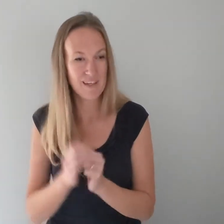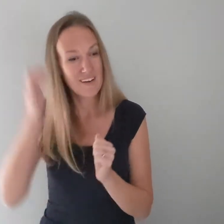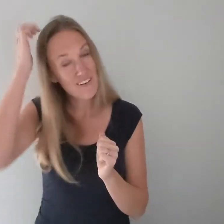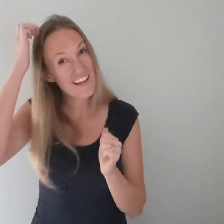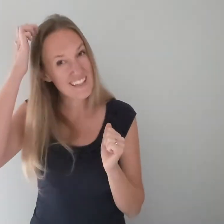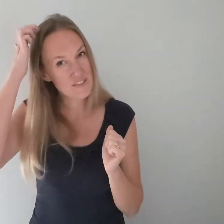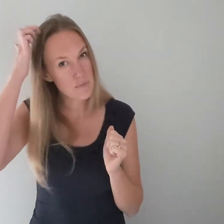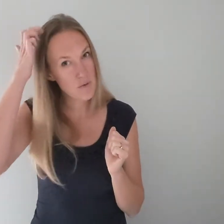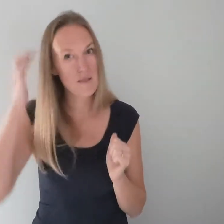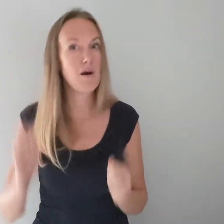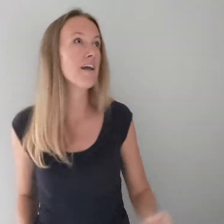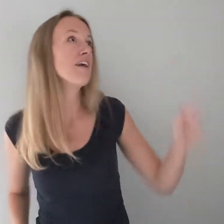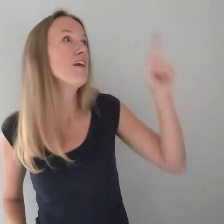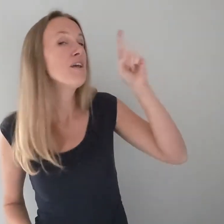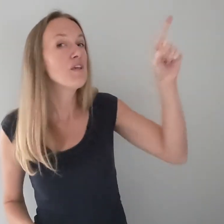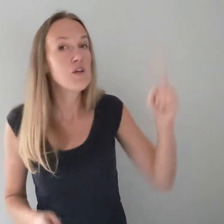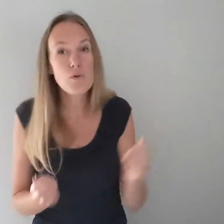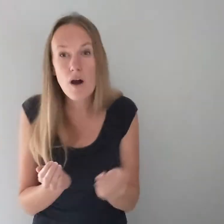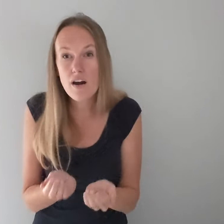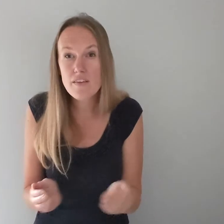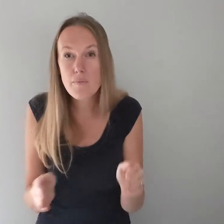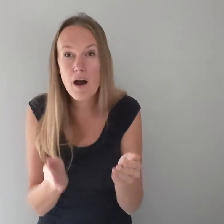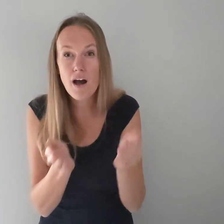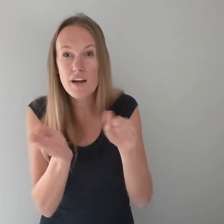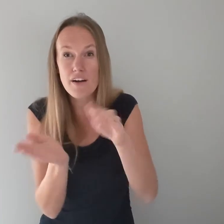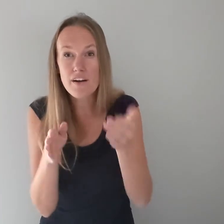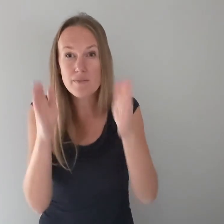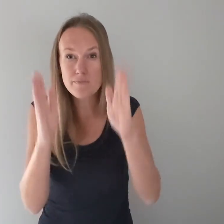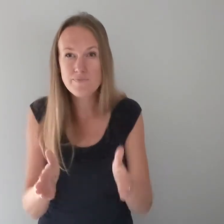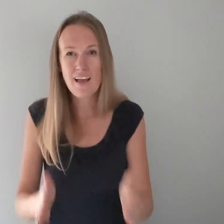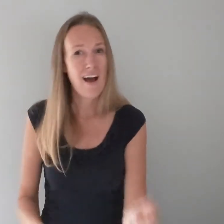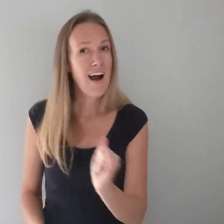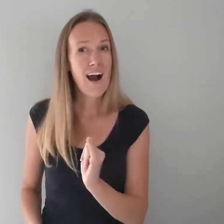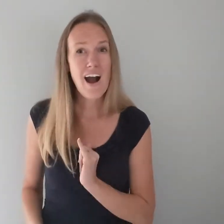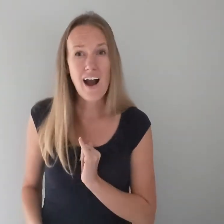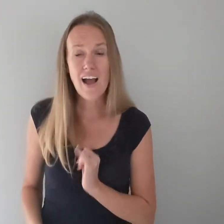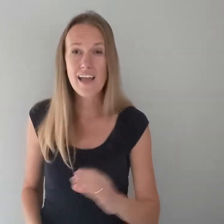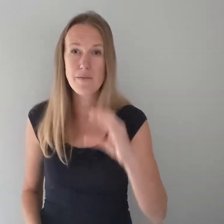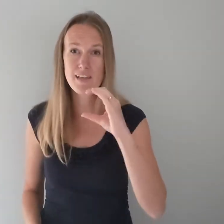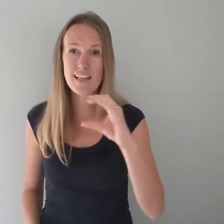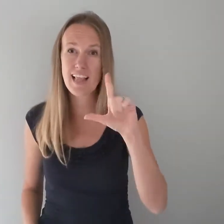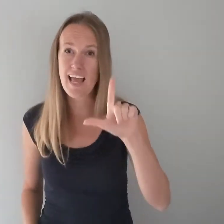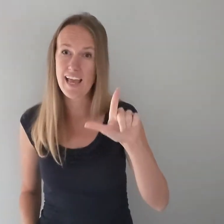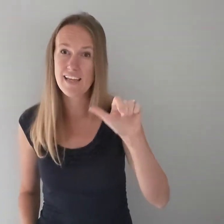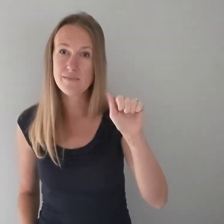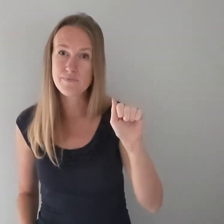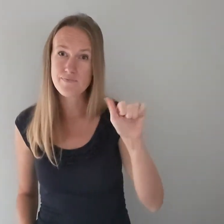Or at least from you are the potter. You are the potter. I am the clay.